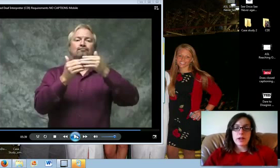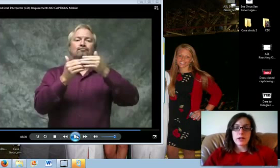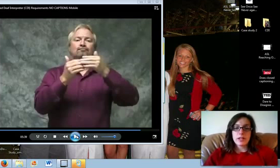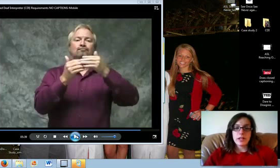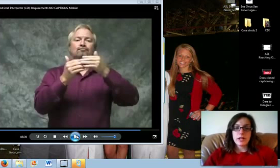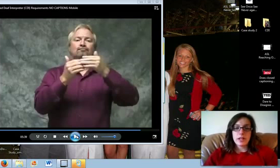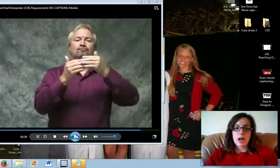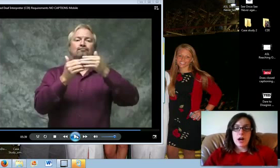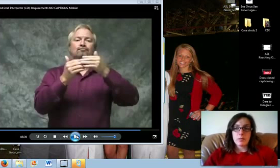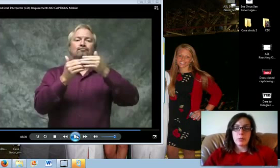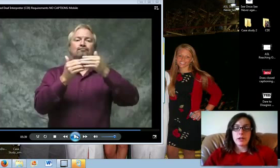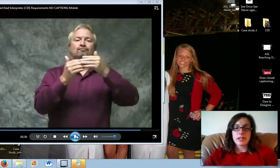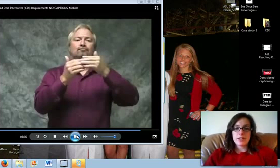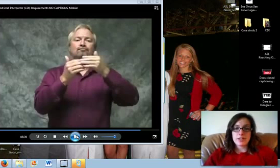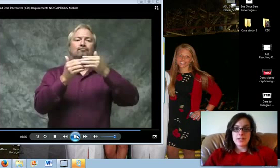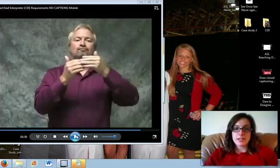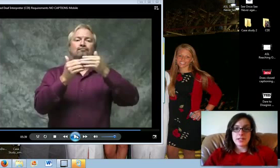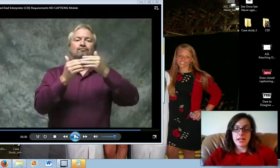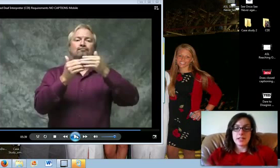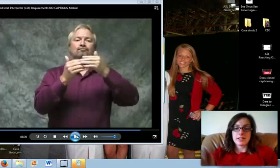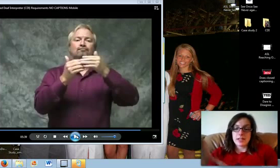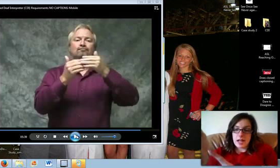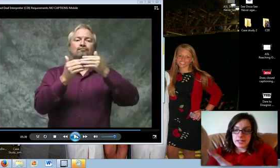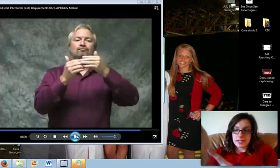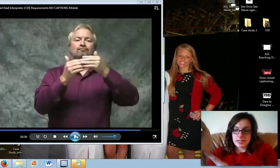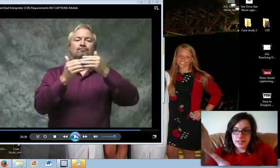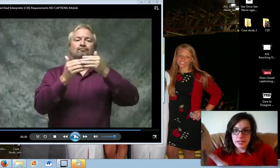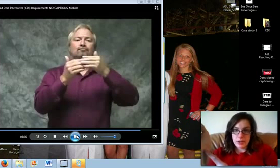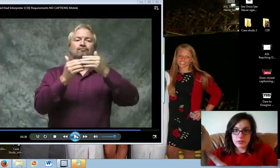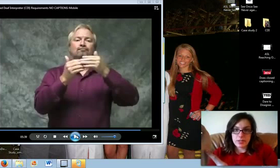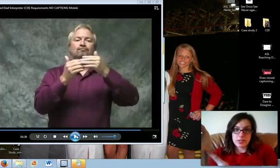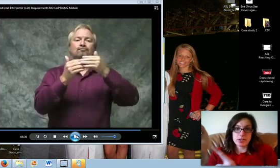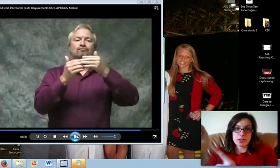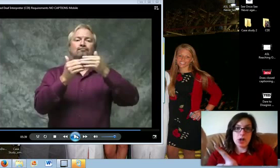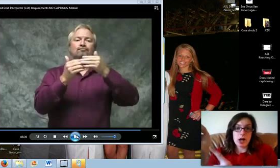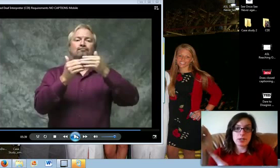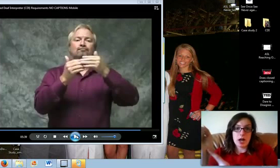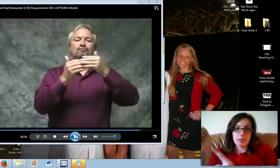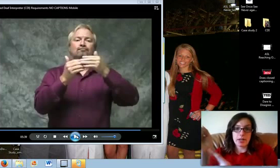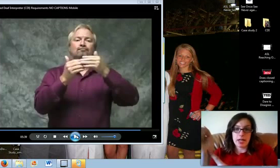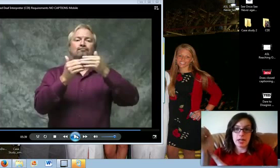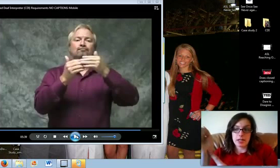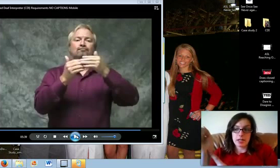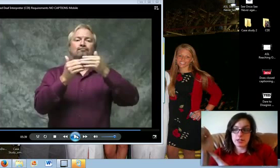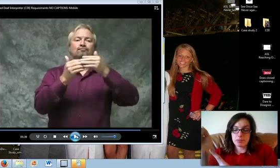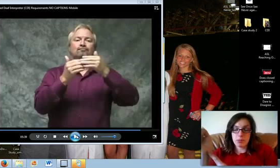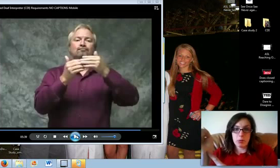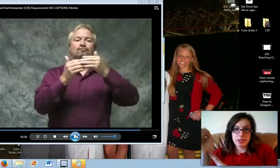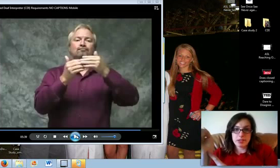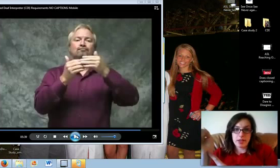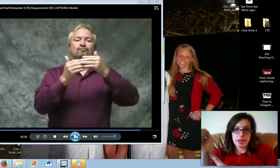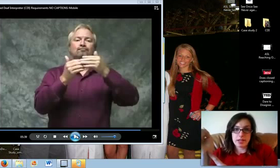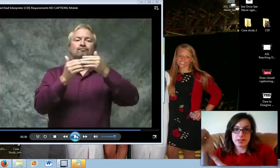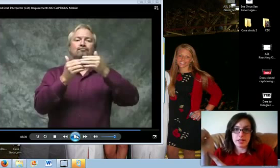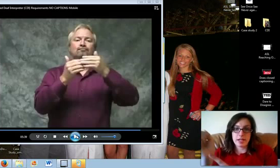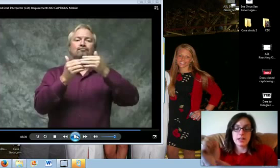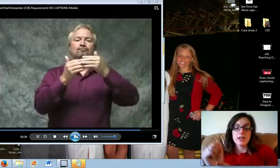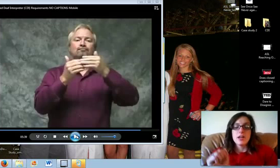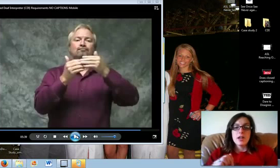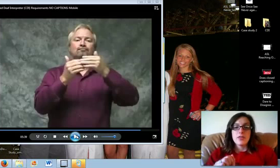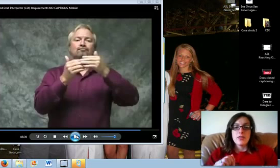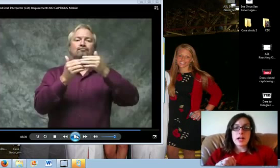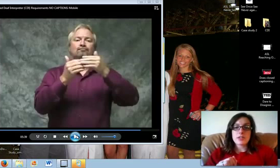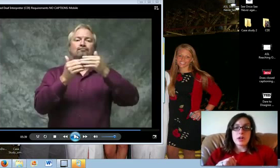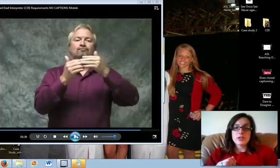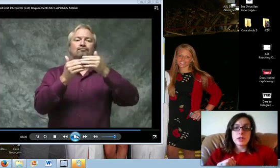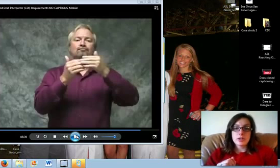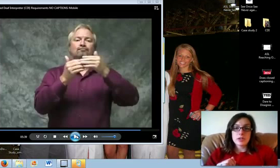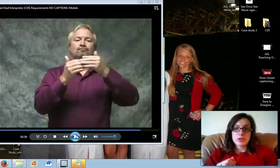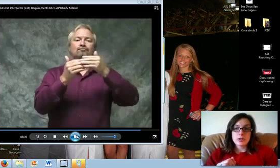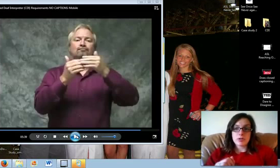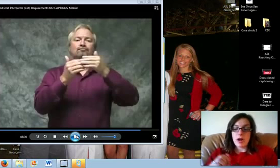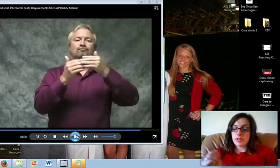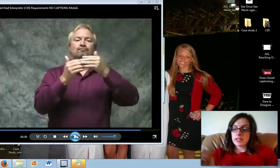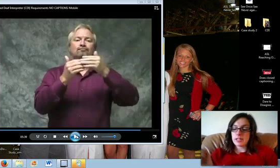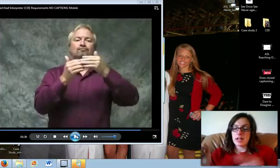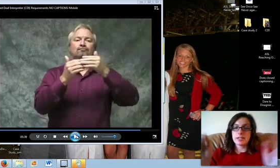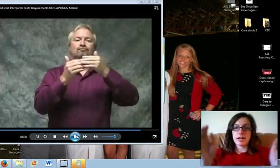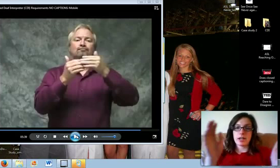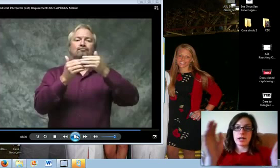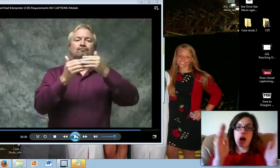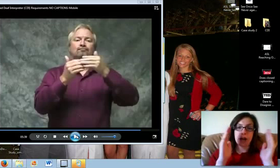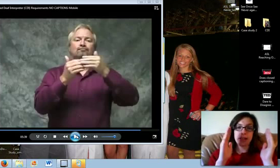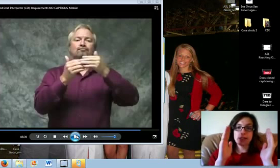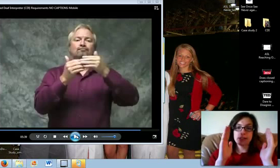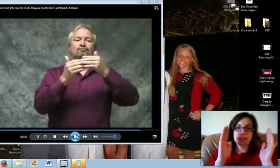Right there, he pointed to the date, and he used his non-dominant hand to point to that date. That's also to draw